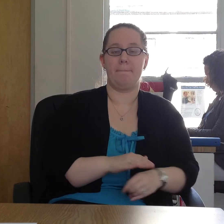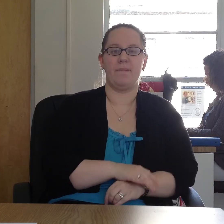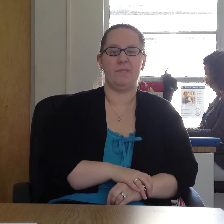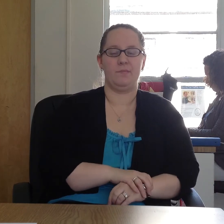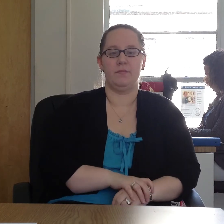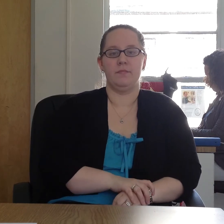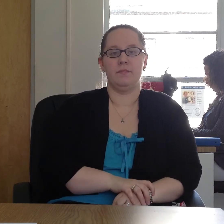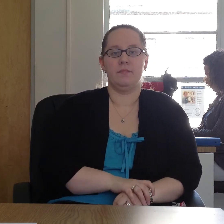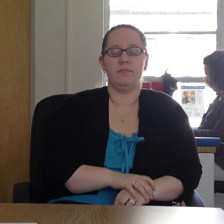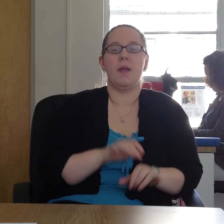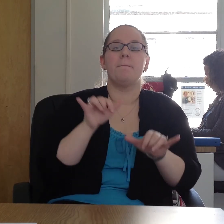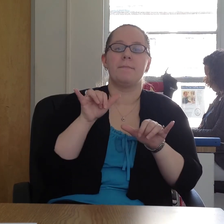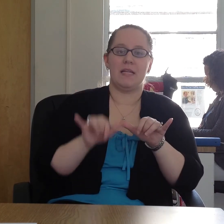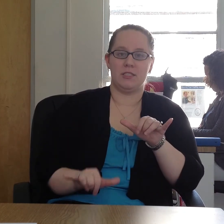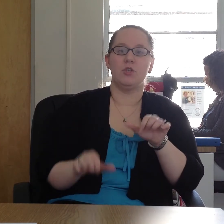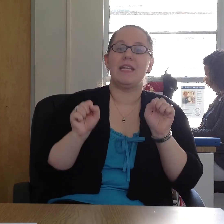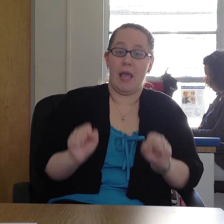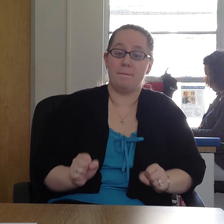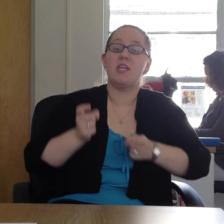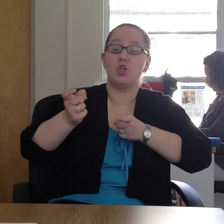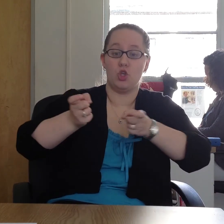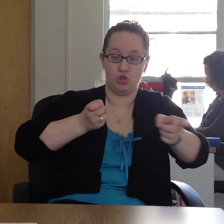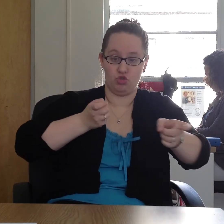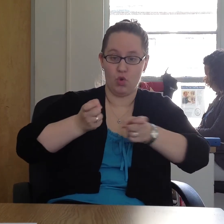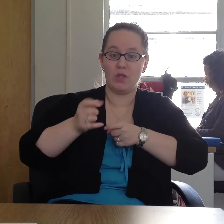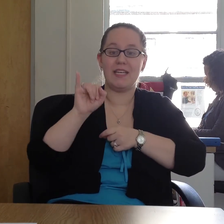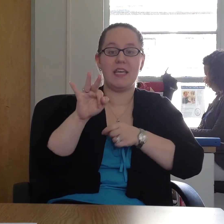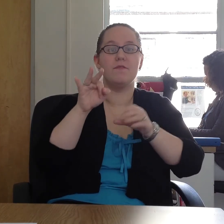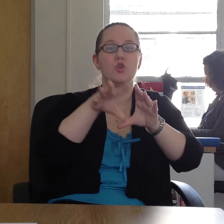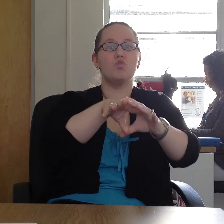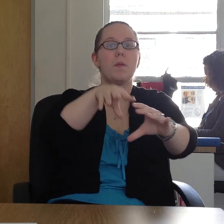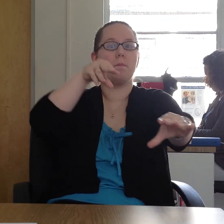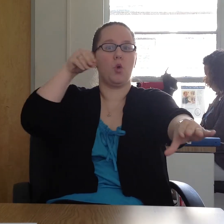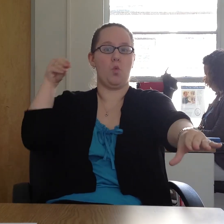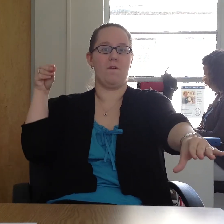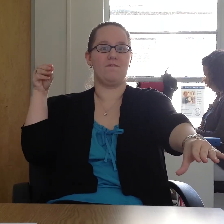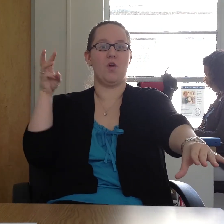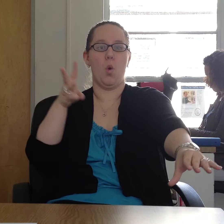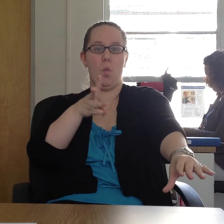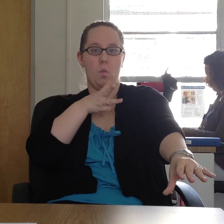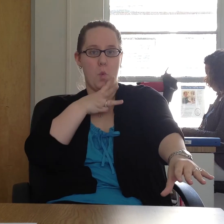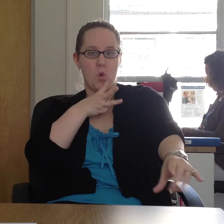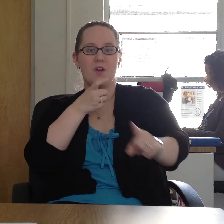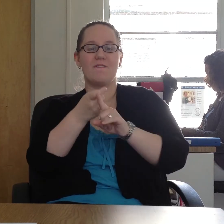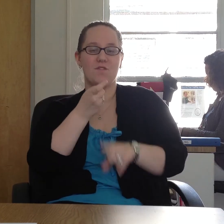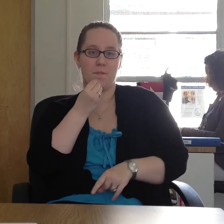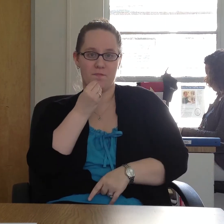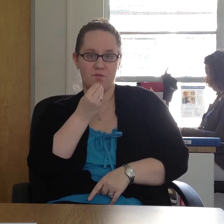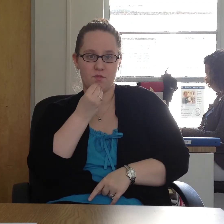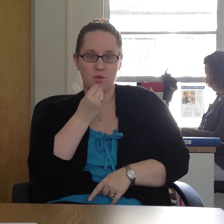Bacteria can therefore be controlled by removing moisture from foods by the process of dehydration,